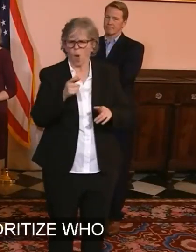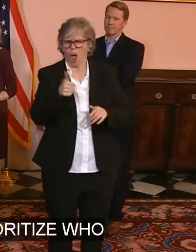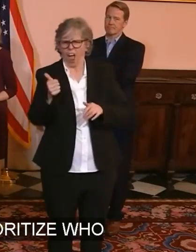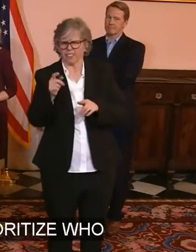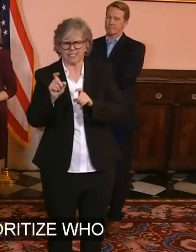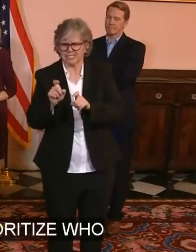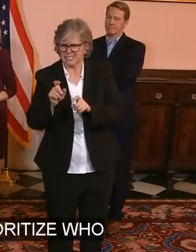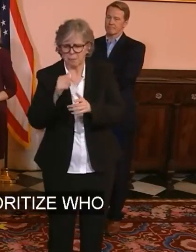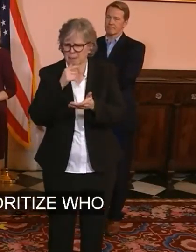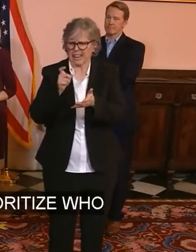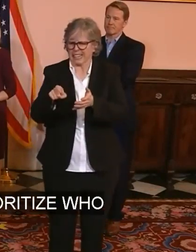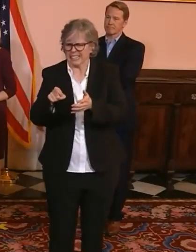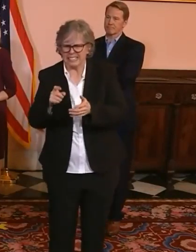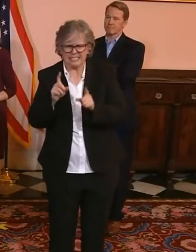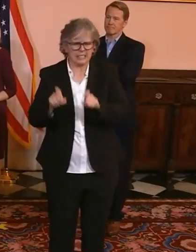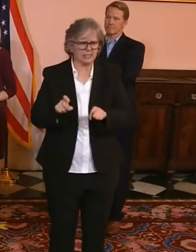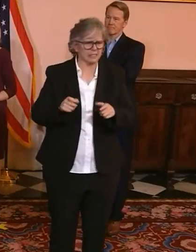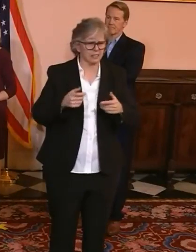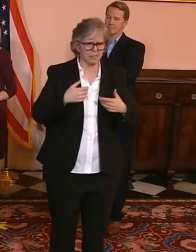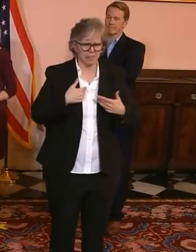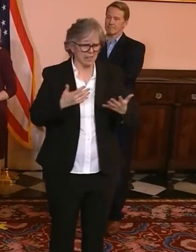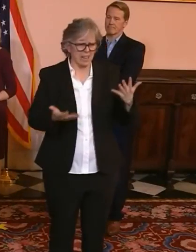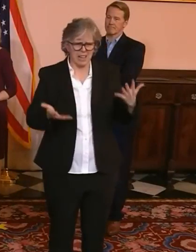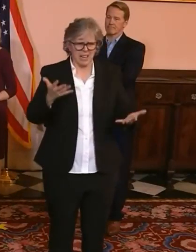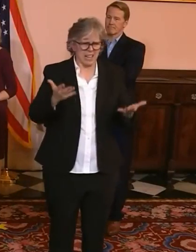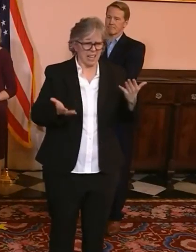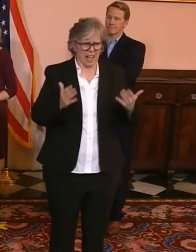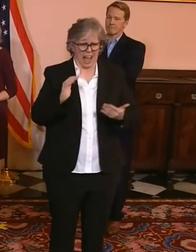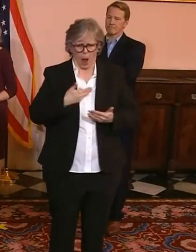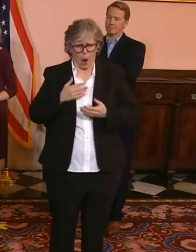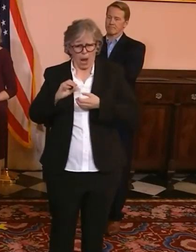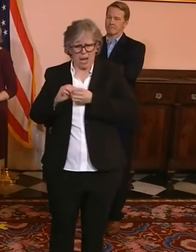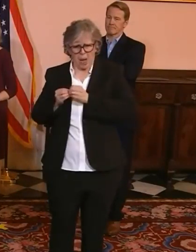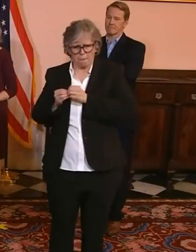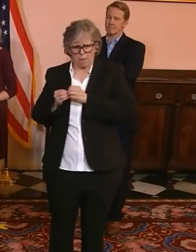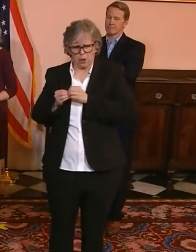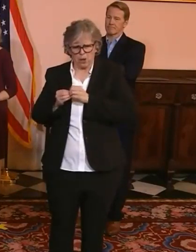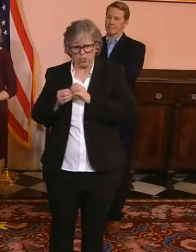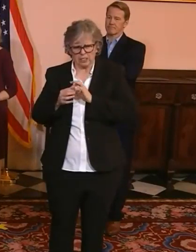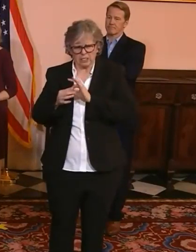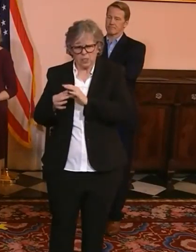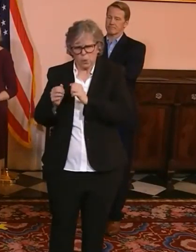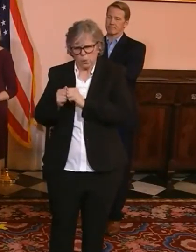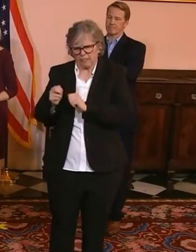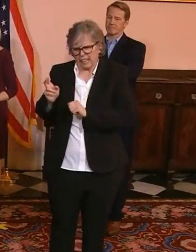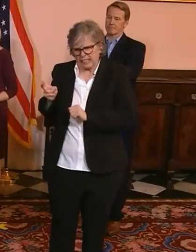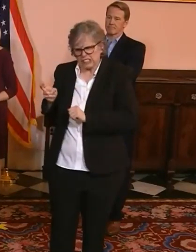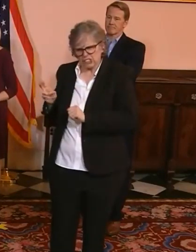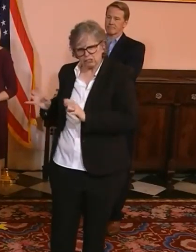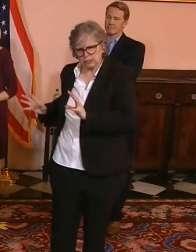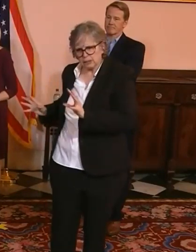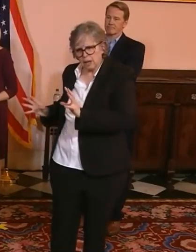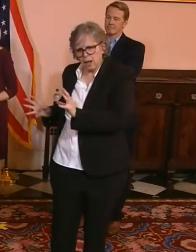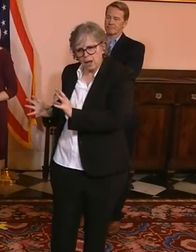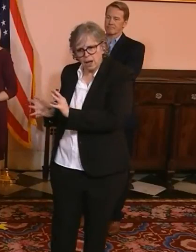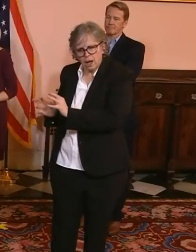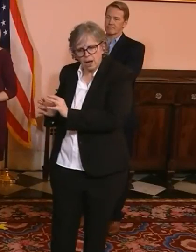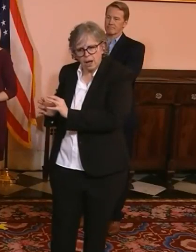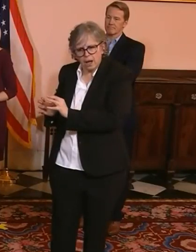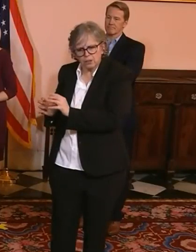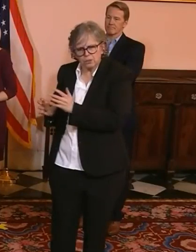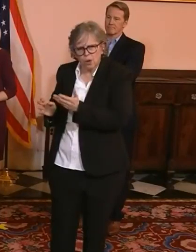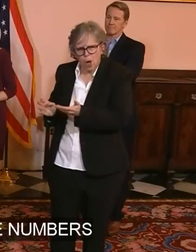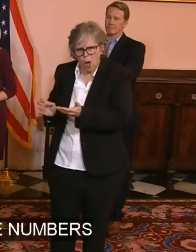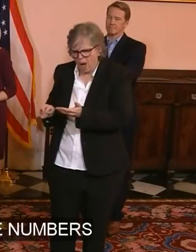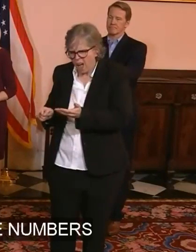case numbers are only an example of mostly history. They're just the tip of the iceberg of what's actually happening in Ohio, and I